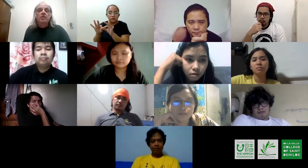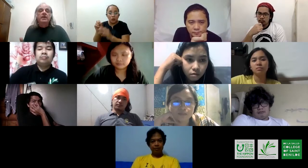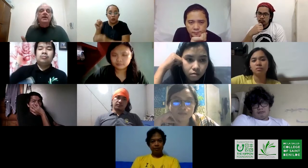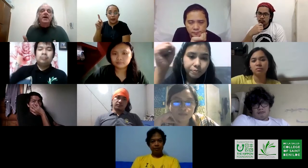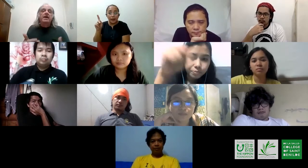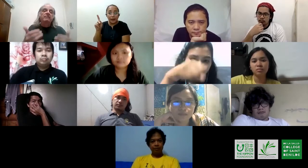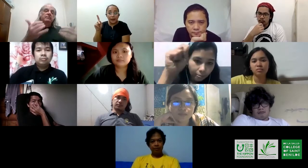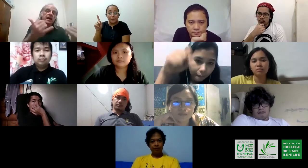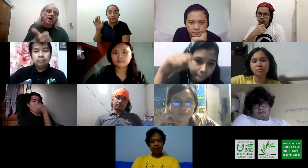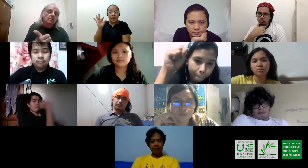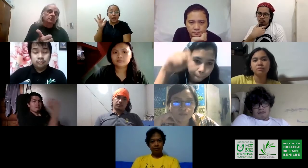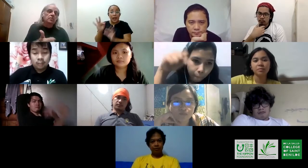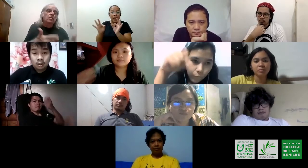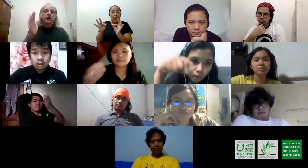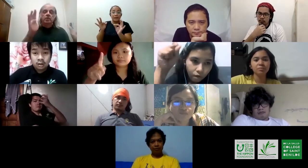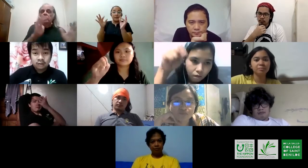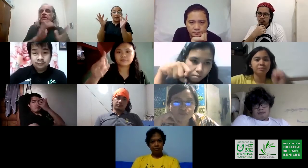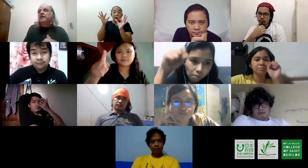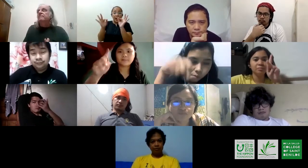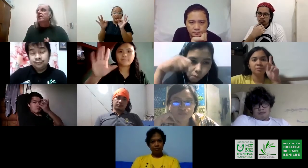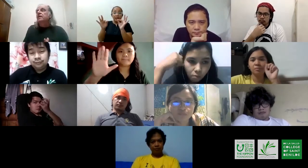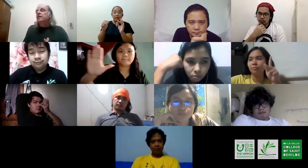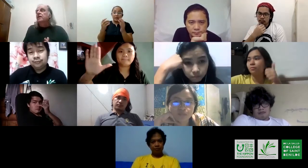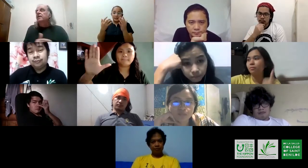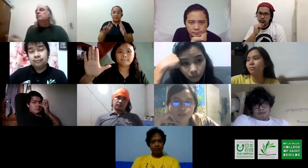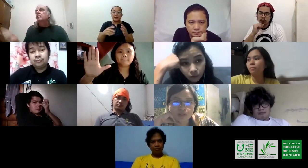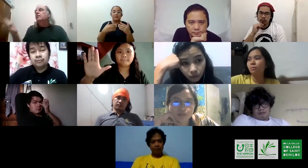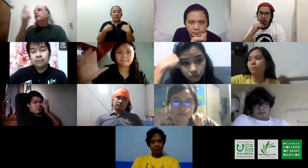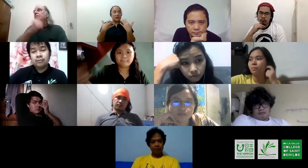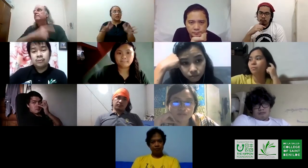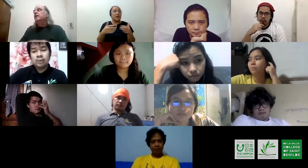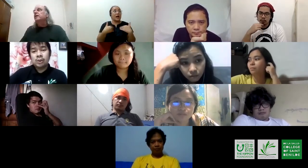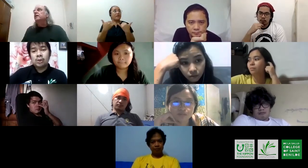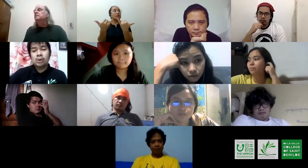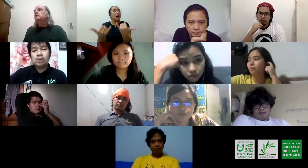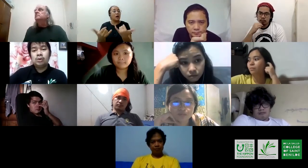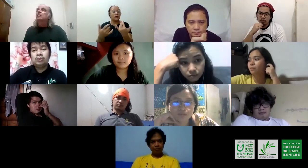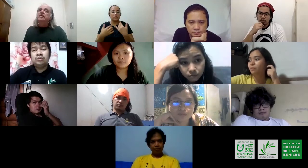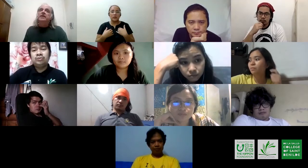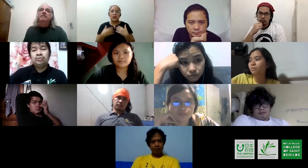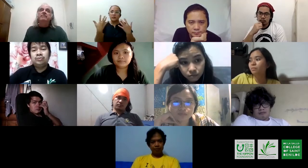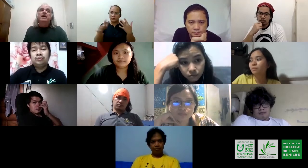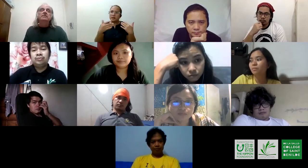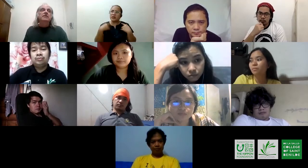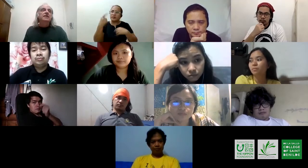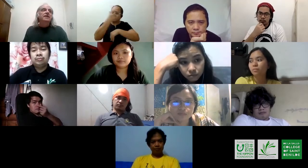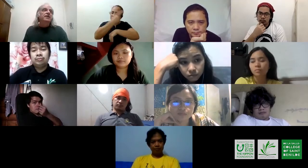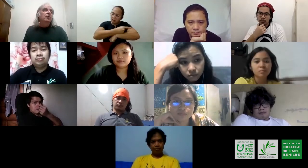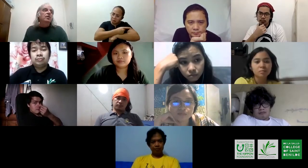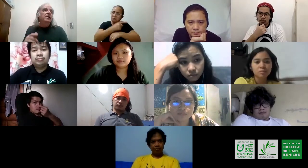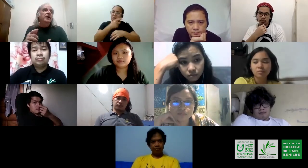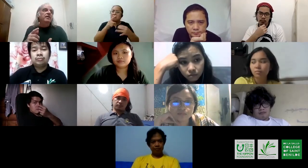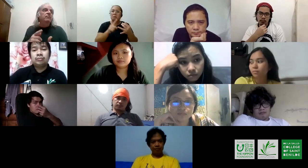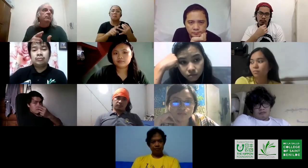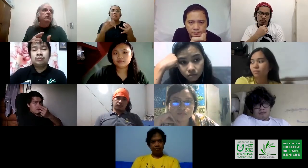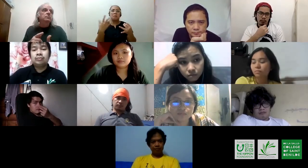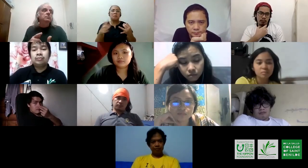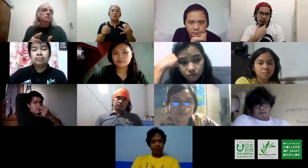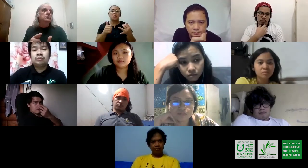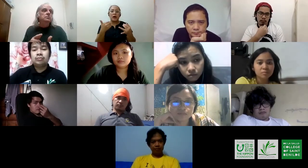you already have now, okay, you already have that, and you already have day, you already have that, and you already